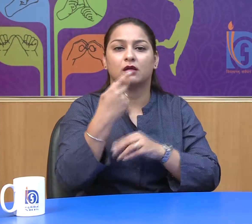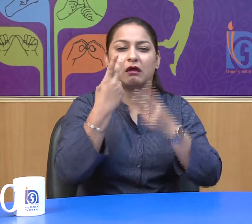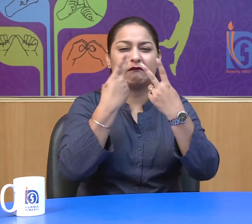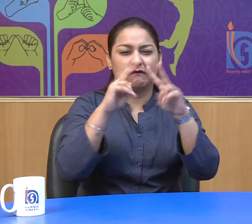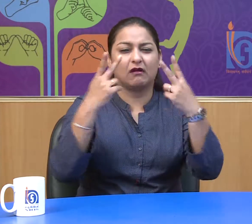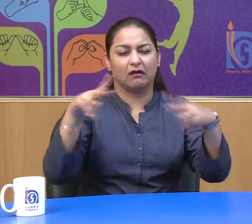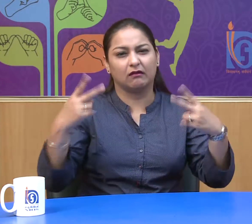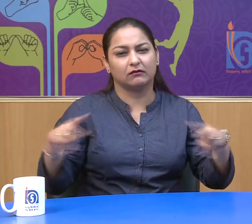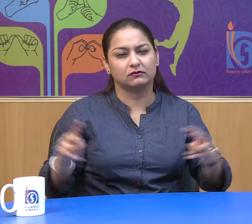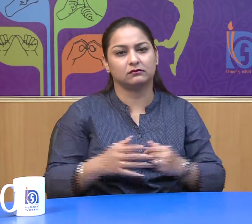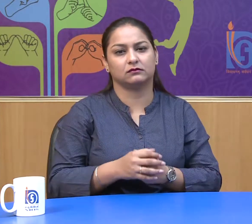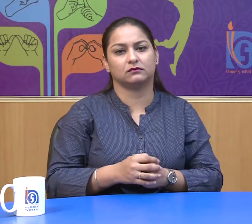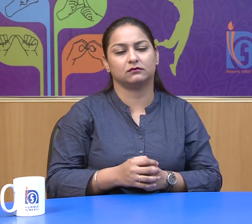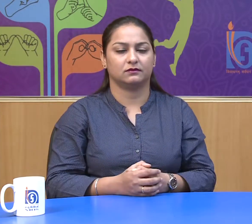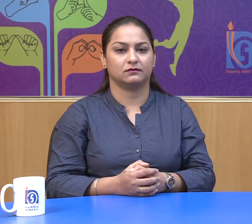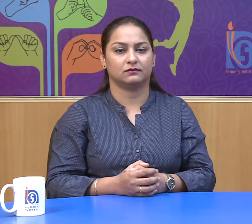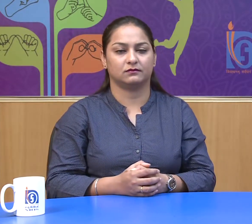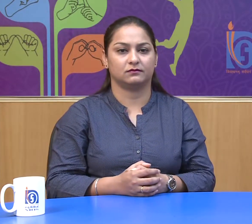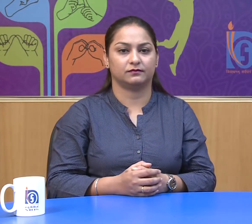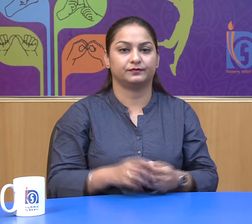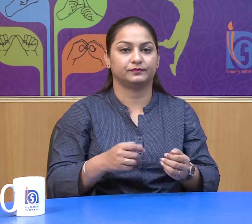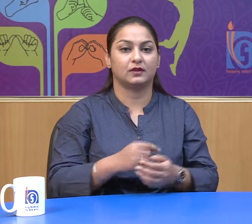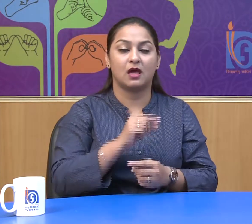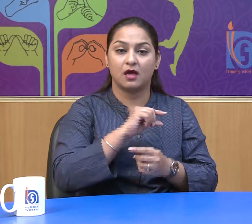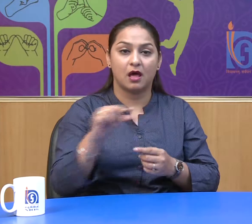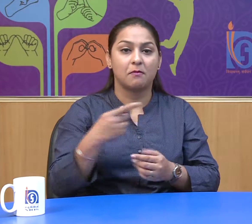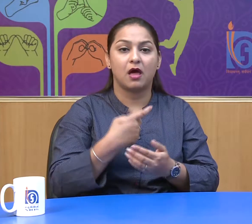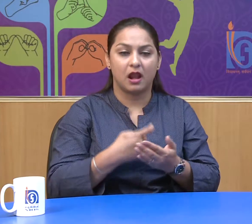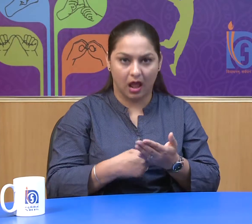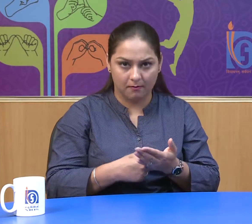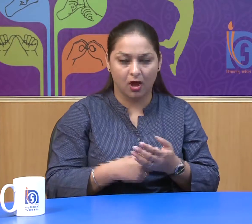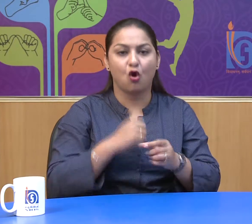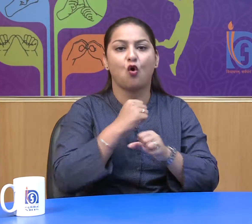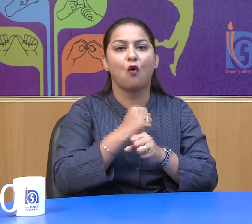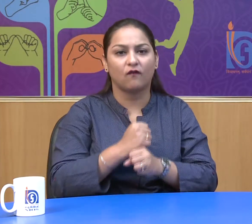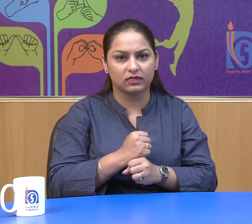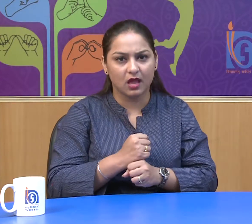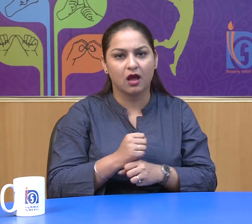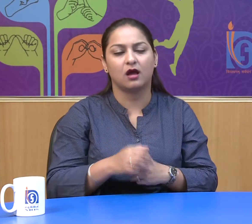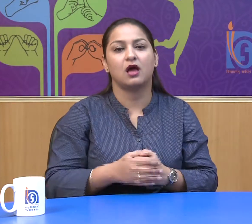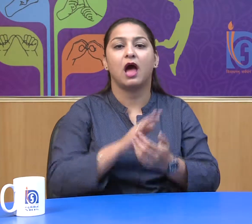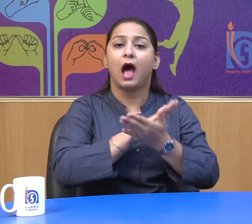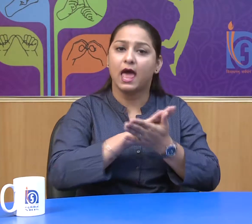variously as Rama, Govinda, Hari,